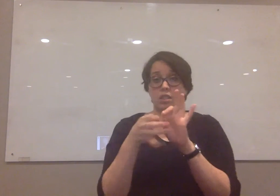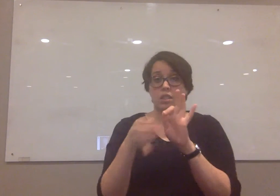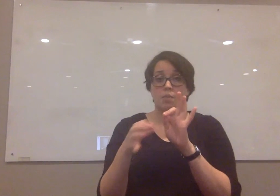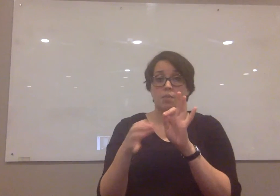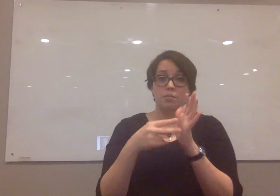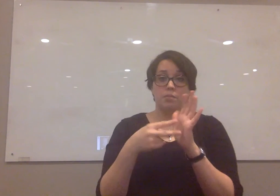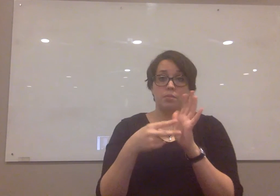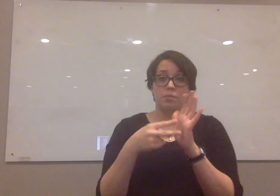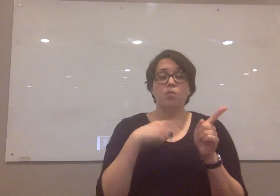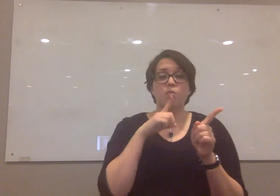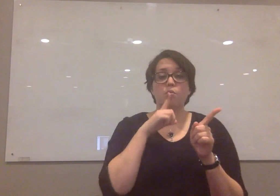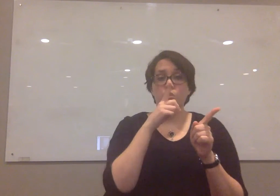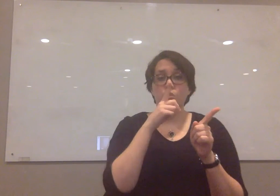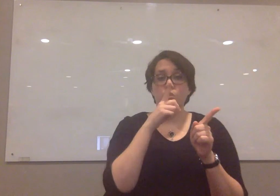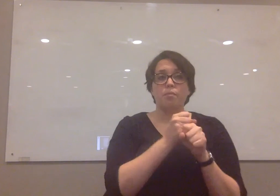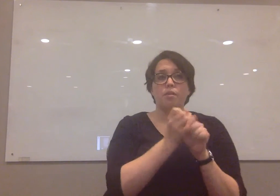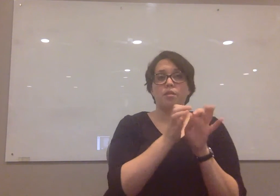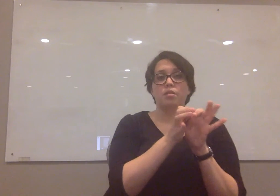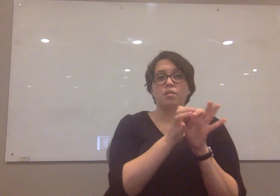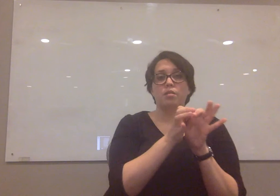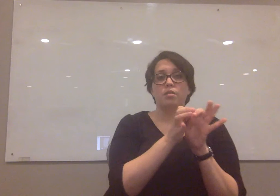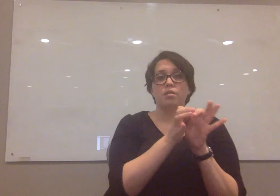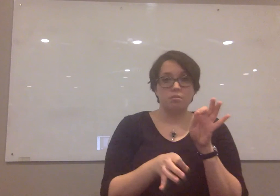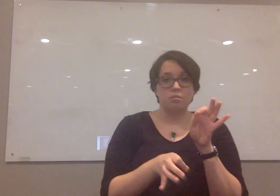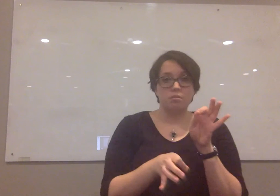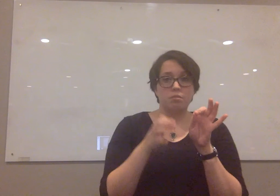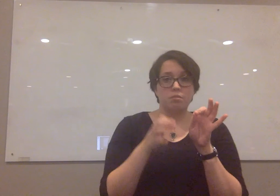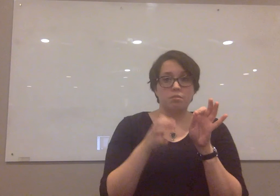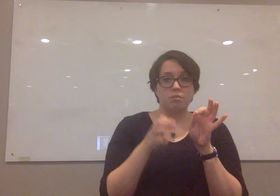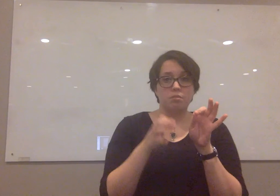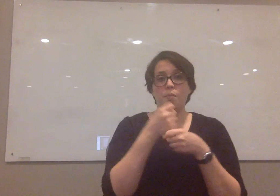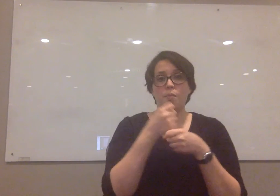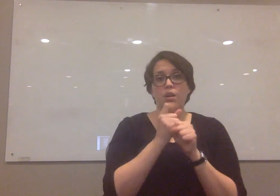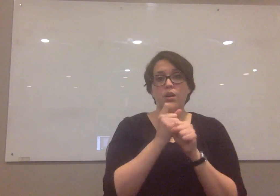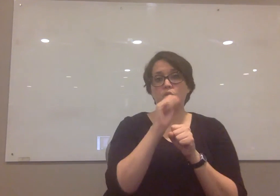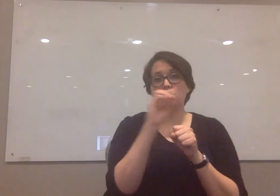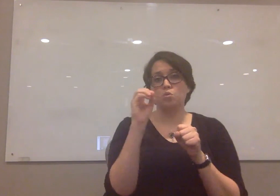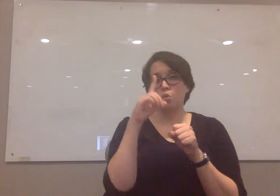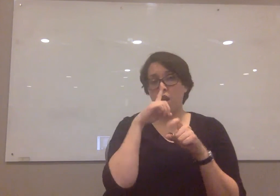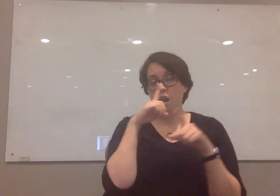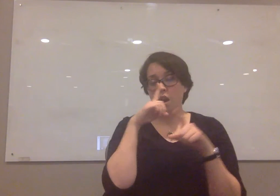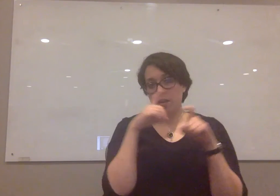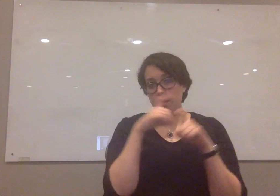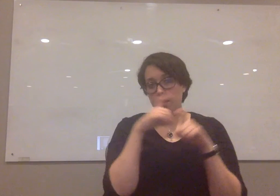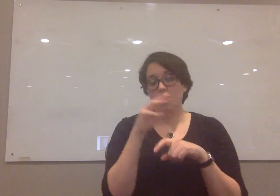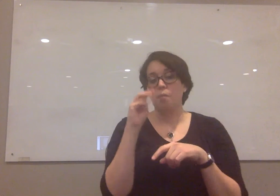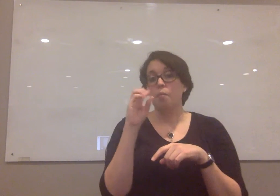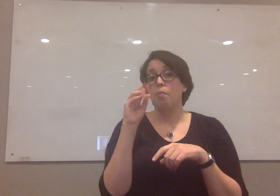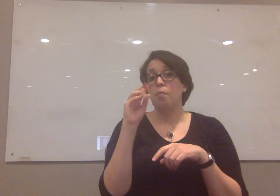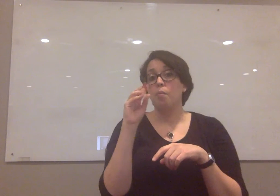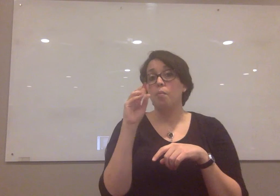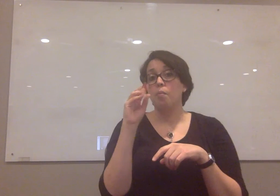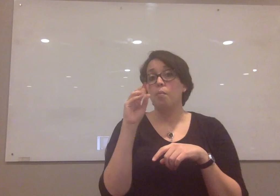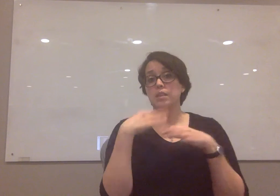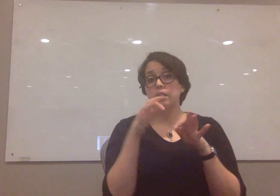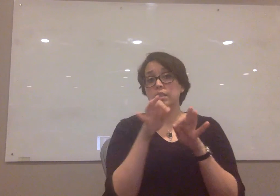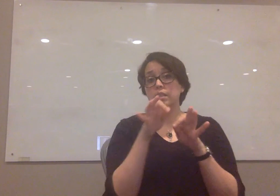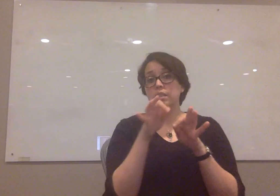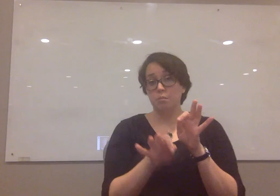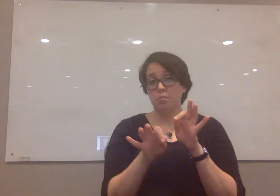down and because I always make things too complex. A monad has a very specific mathematical definition. There's